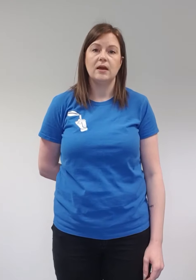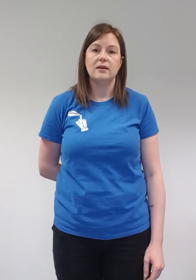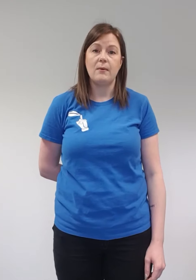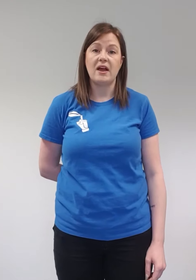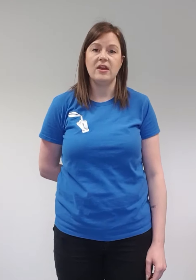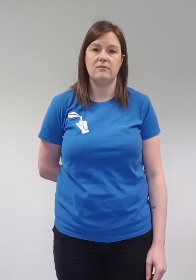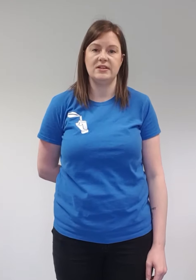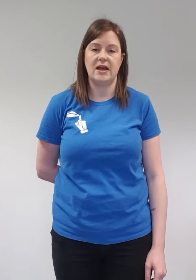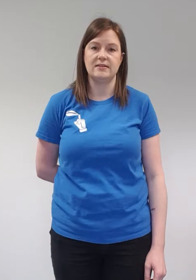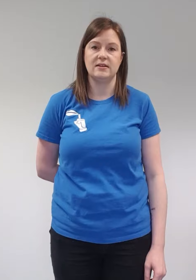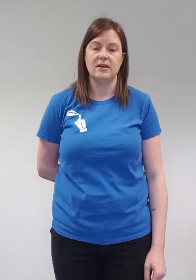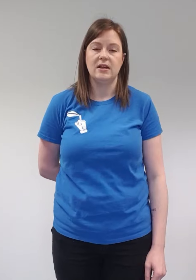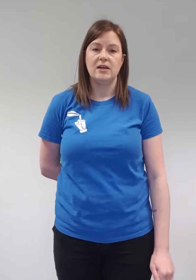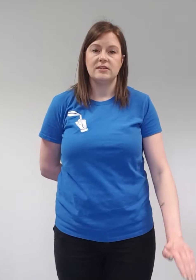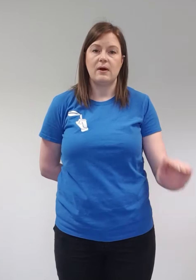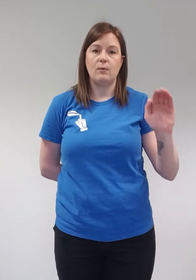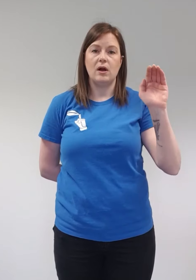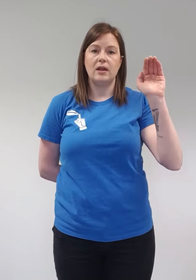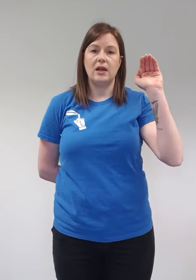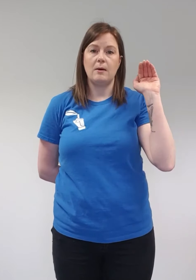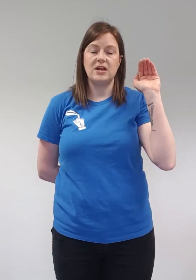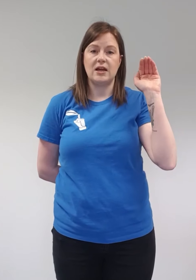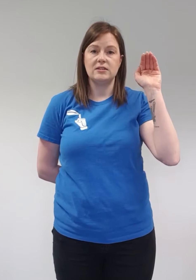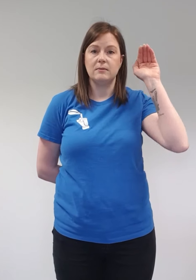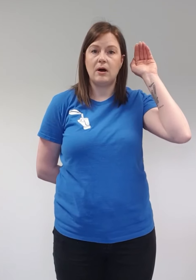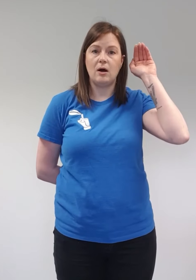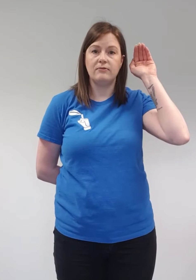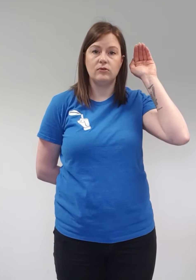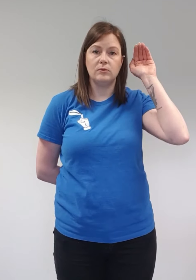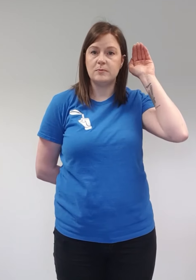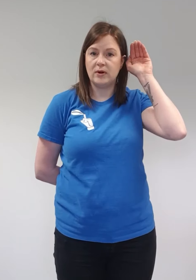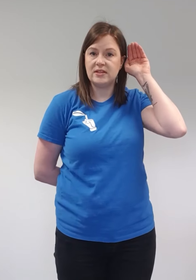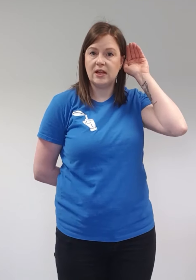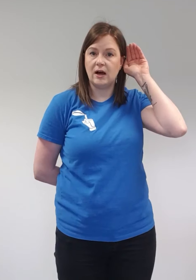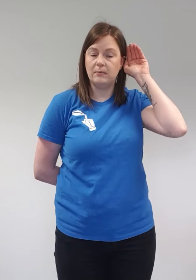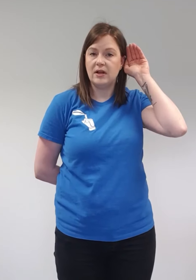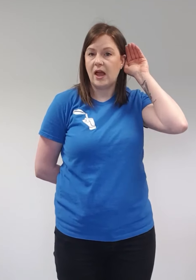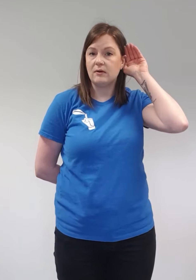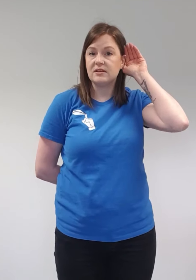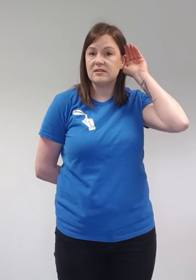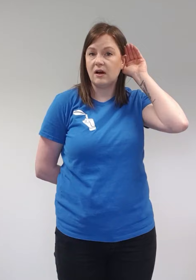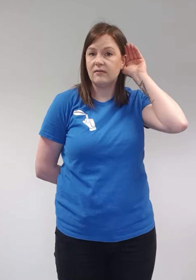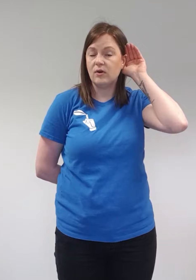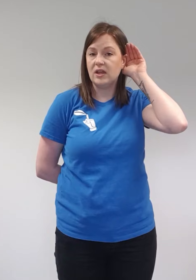Now we have hearing test. So our working cupped hand, palm forward, pointing up, held at the side of your ear.